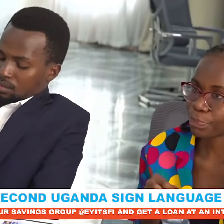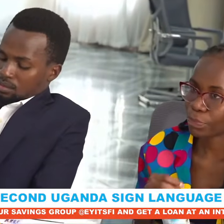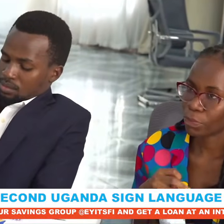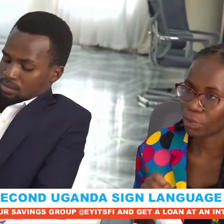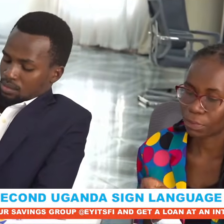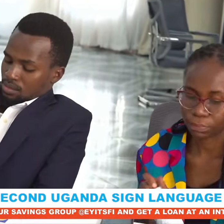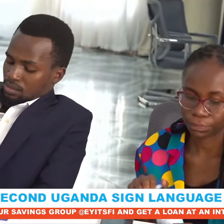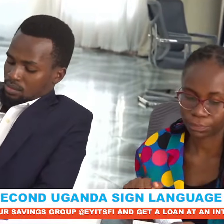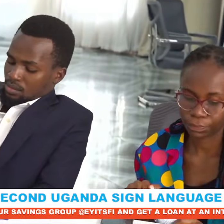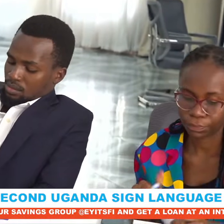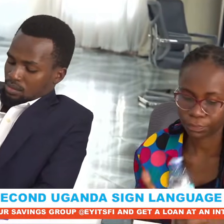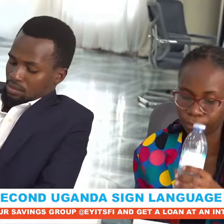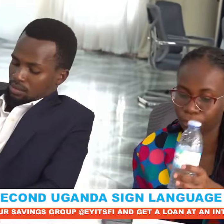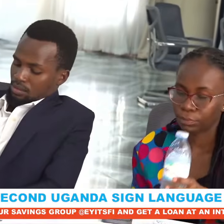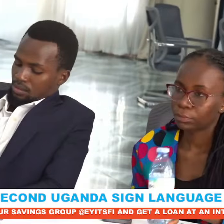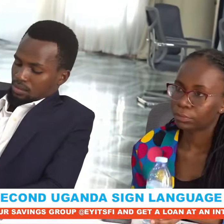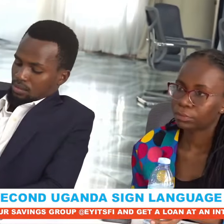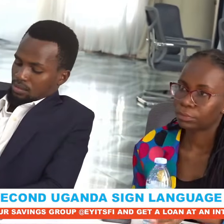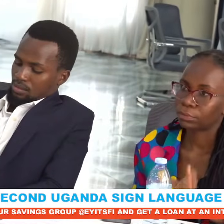gender and equity,